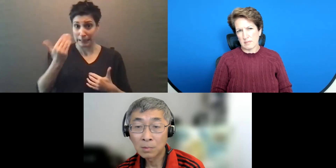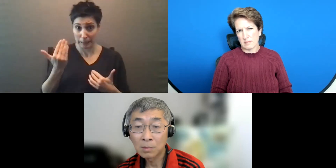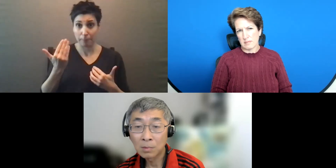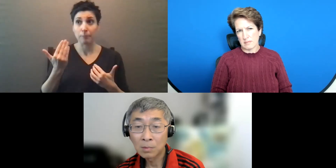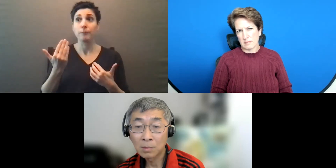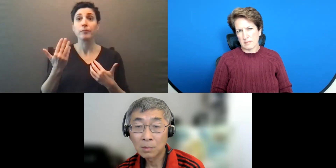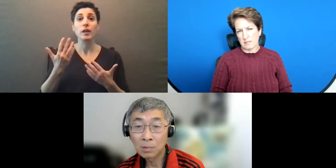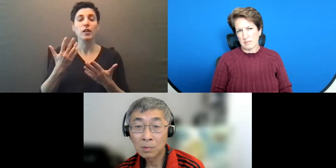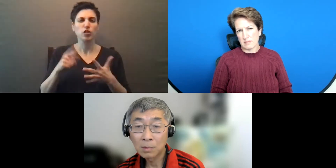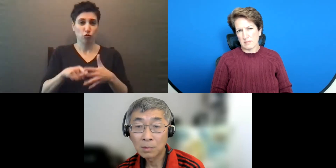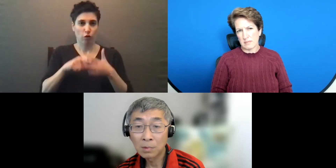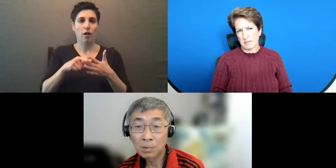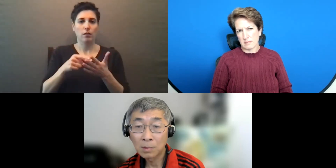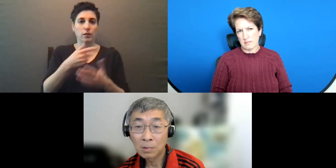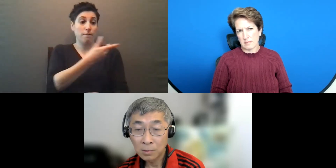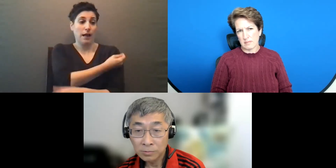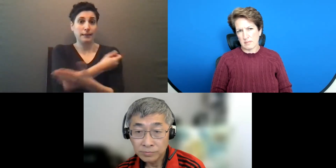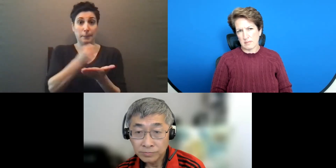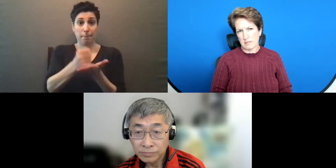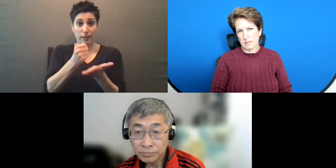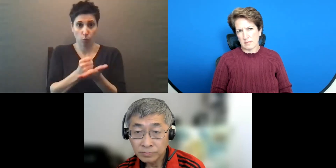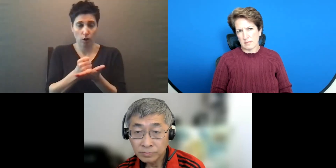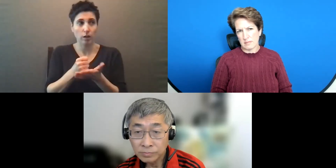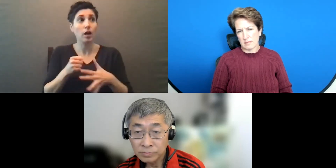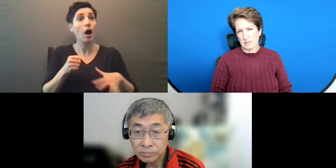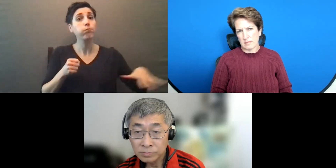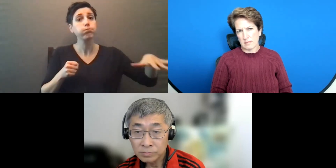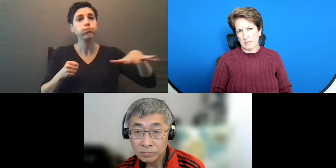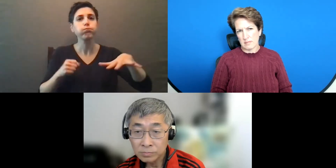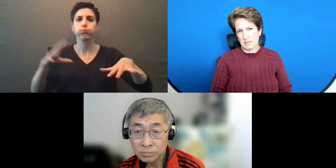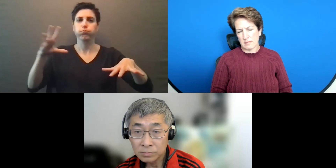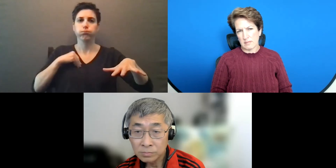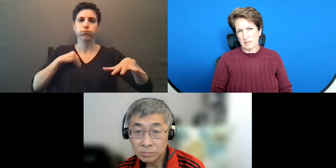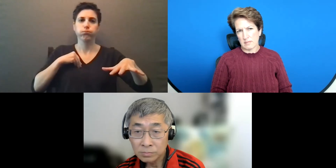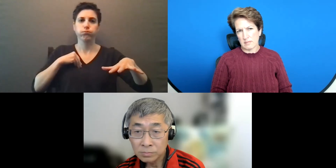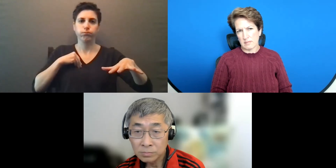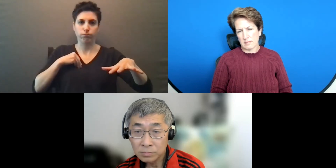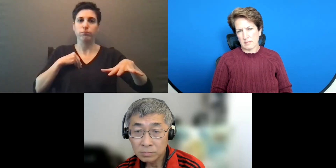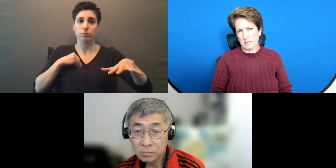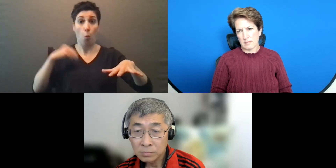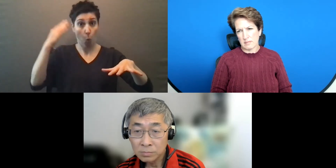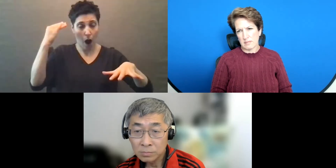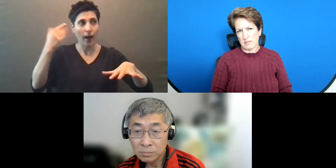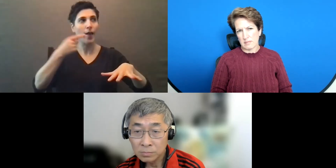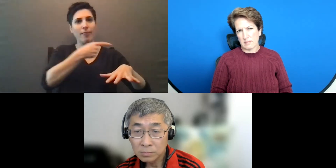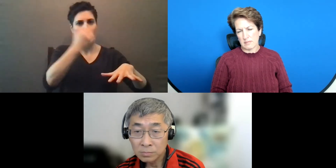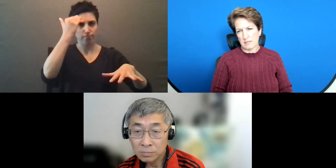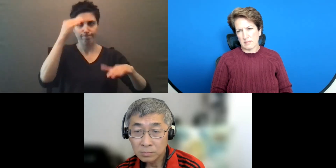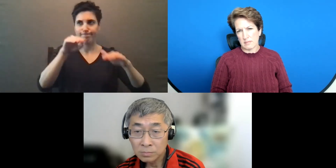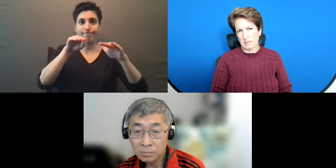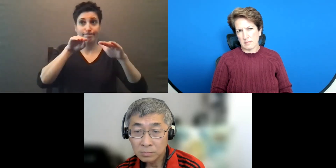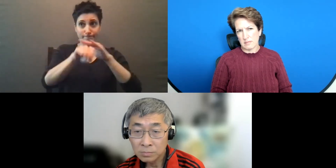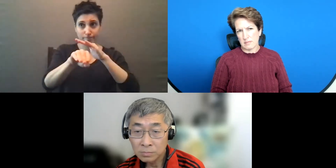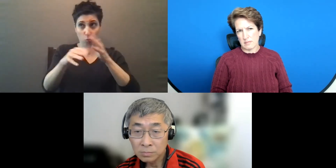that really helps the people to get vaccination, because they know that now wherever you go, you have to show your